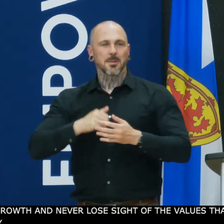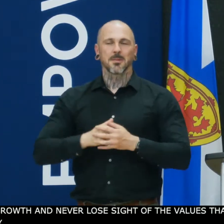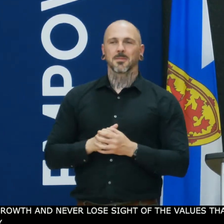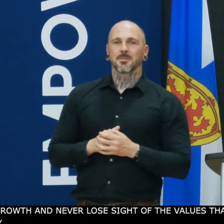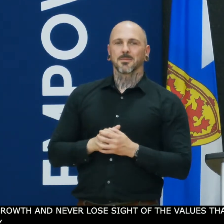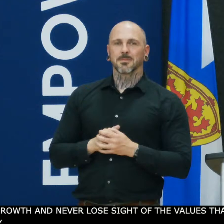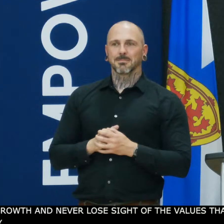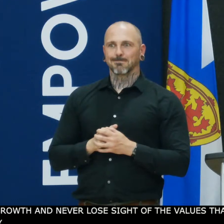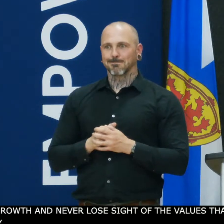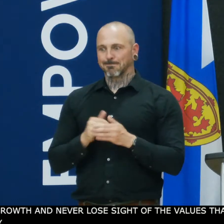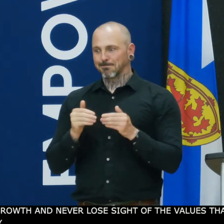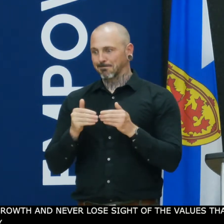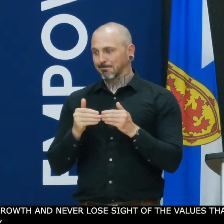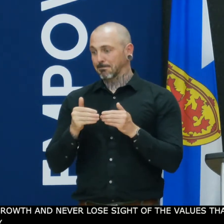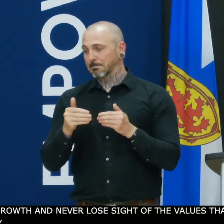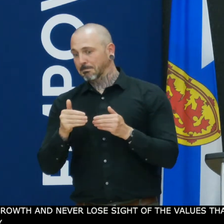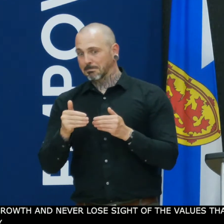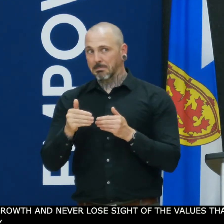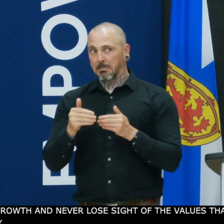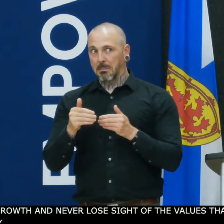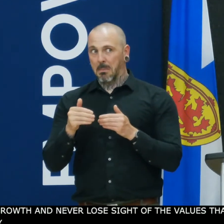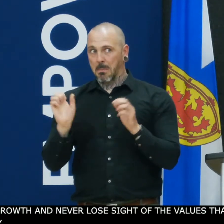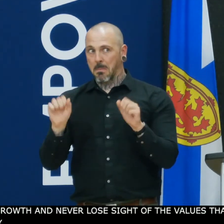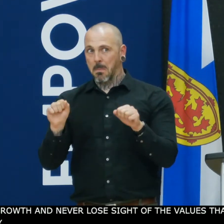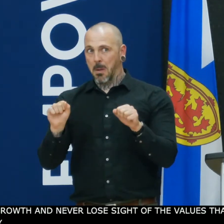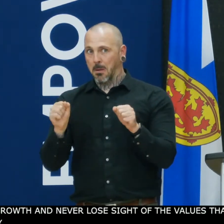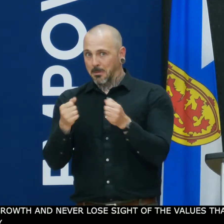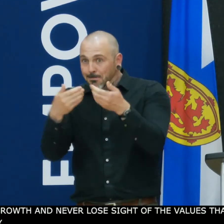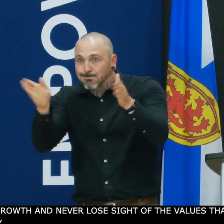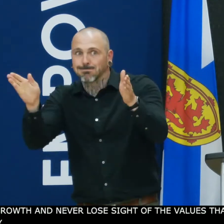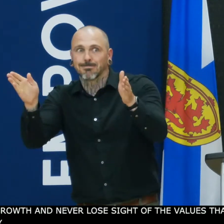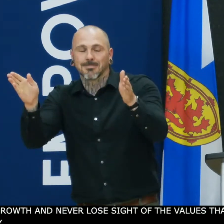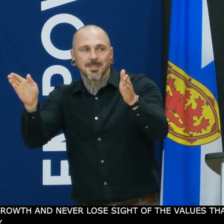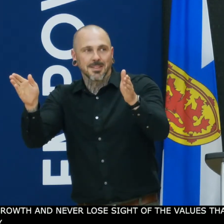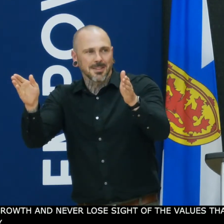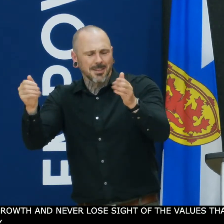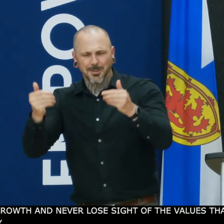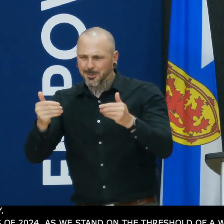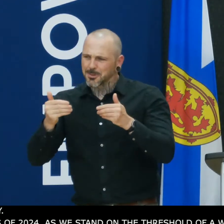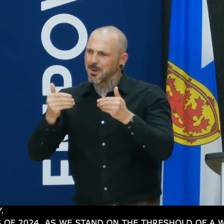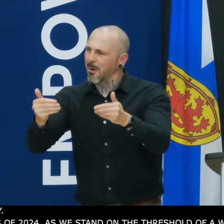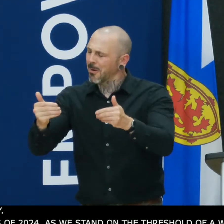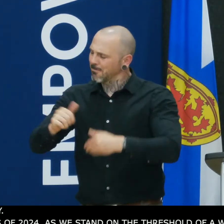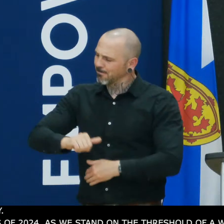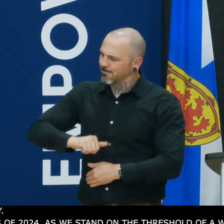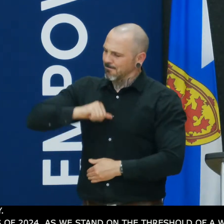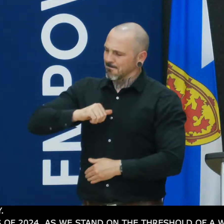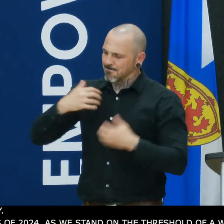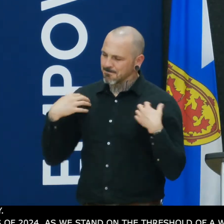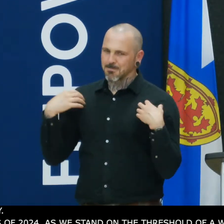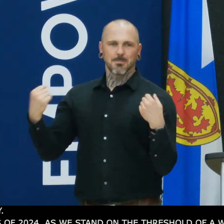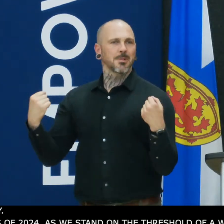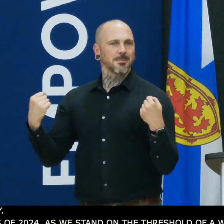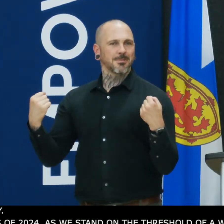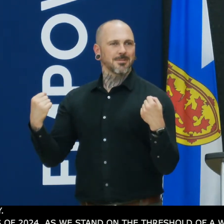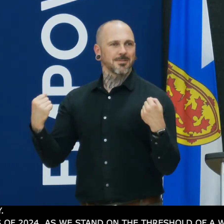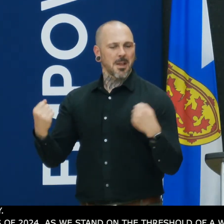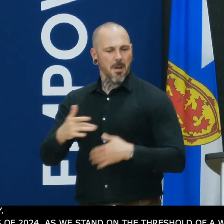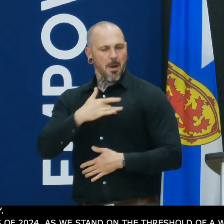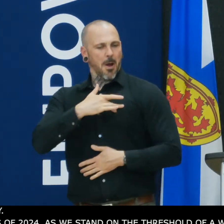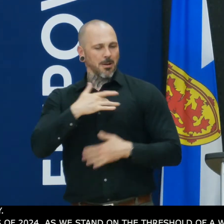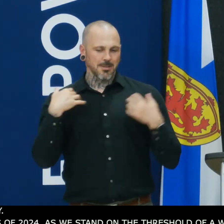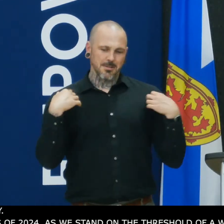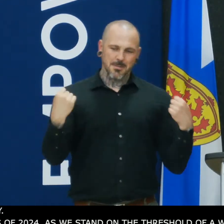of a world brimming with possibilities, let us venture forth with courage in our hearts, determination in our